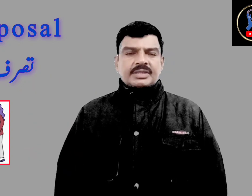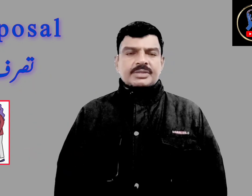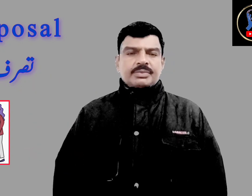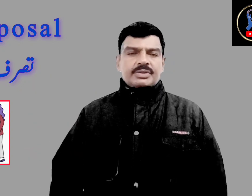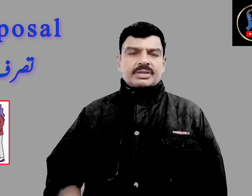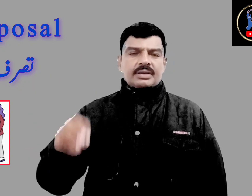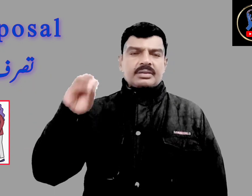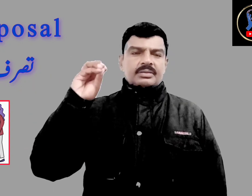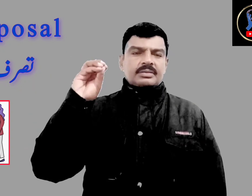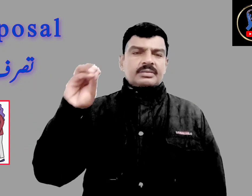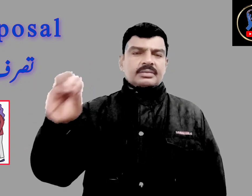disposal,